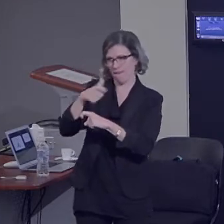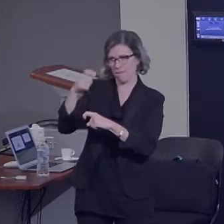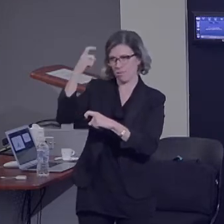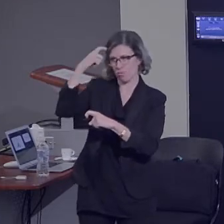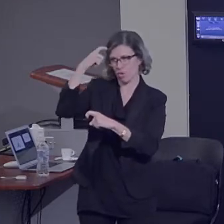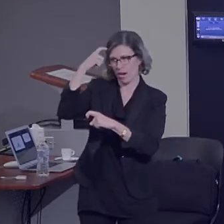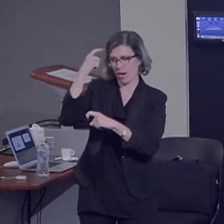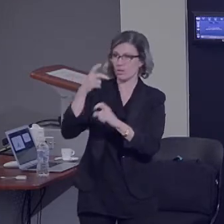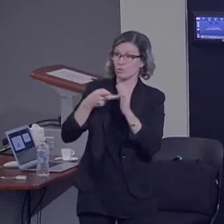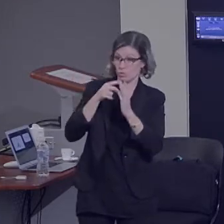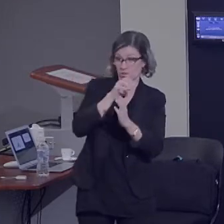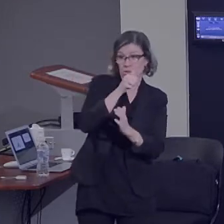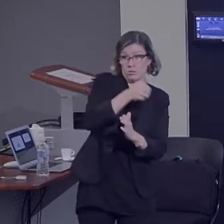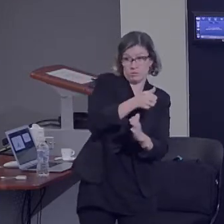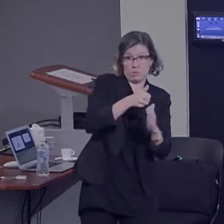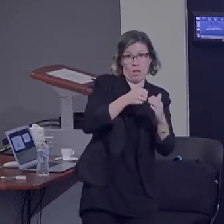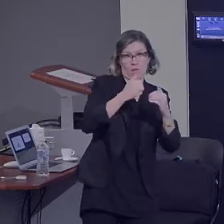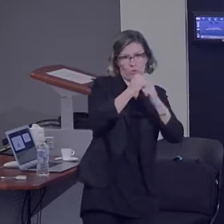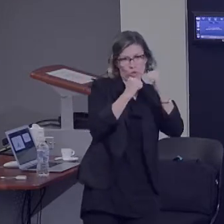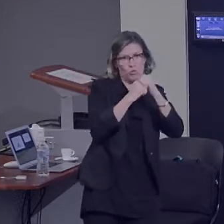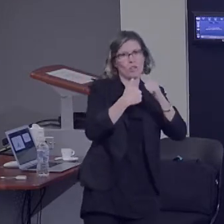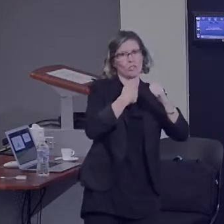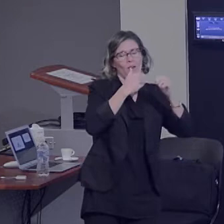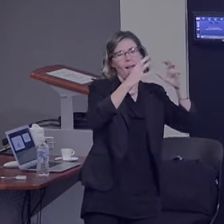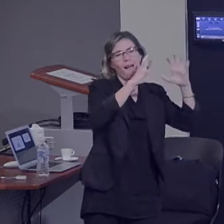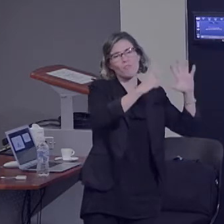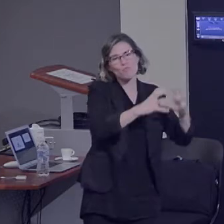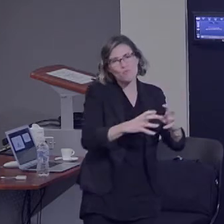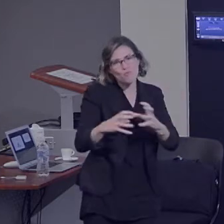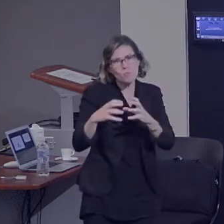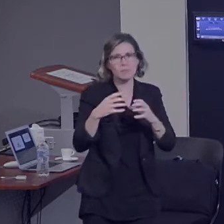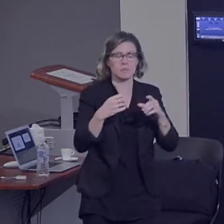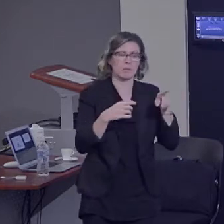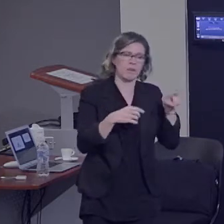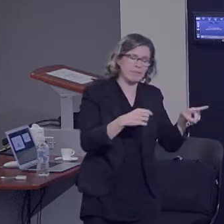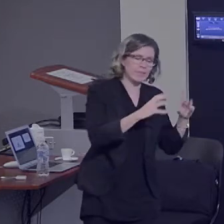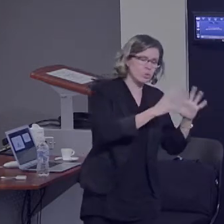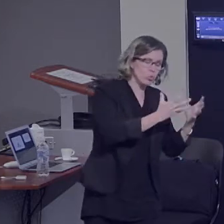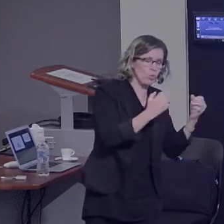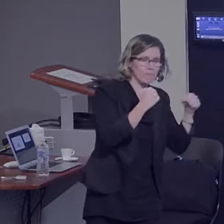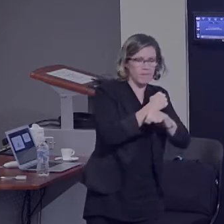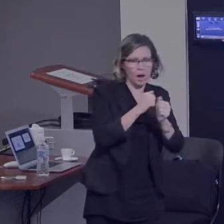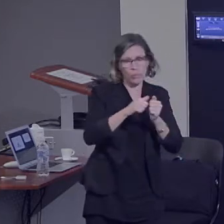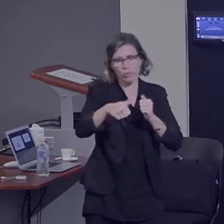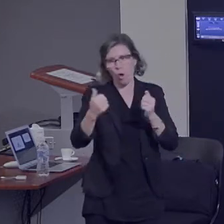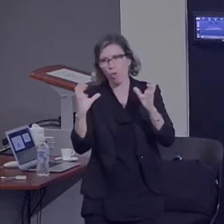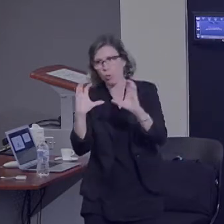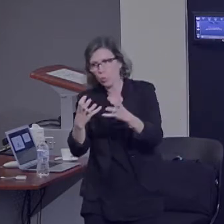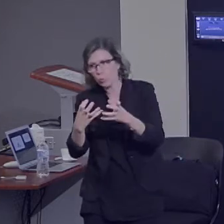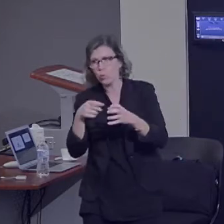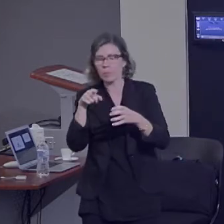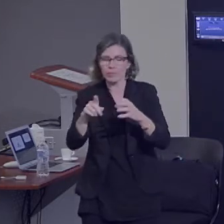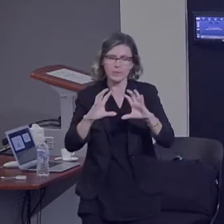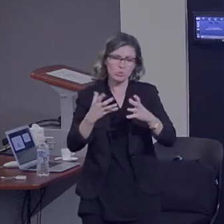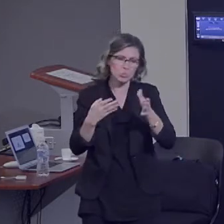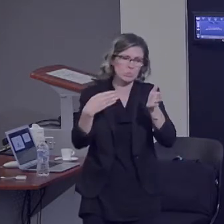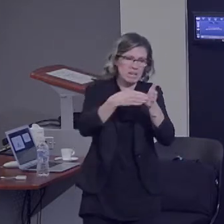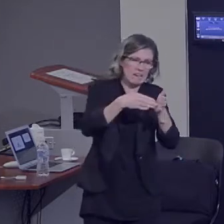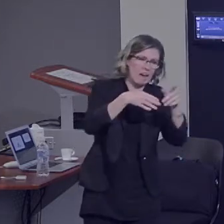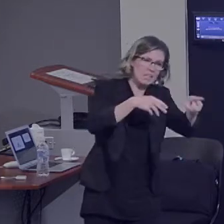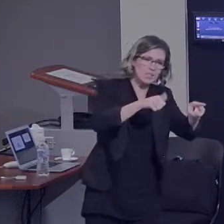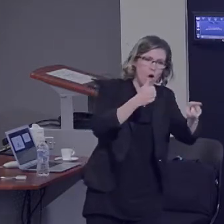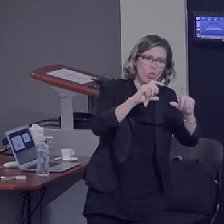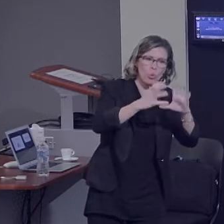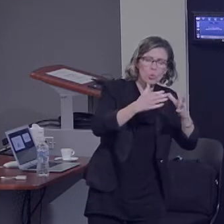big parties, in small parties, and one is fighting with the other, and one group is against the other, and the